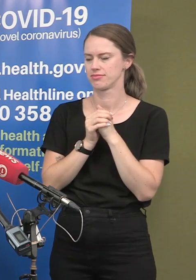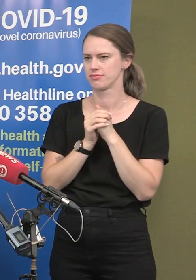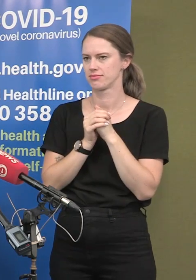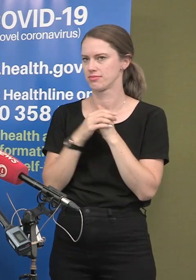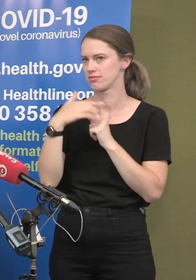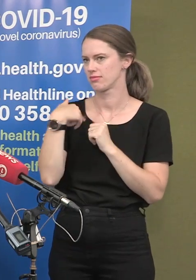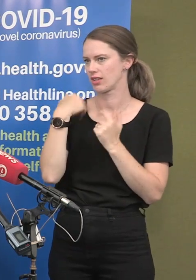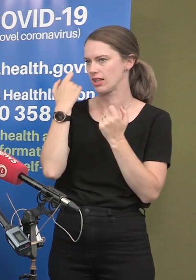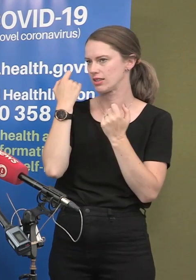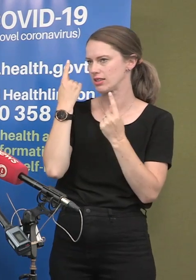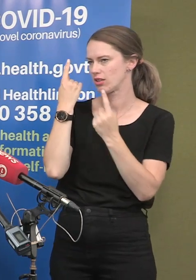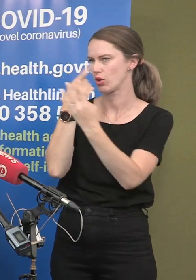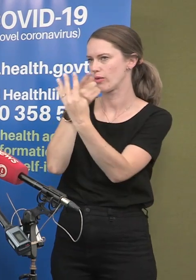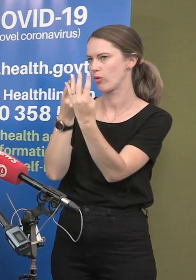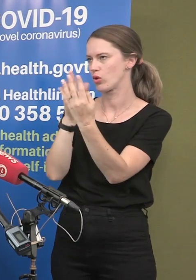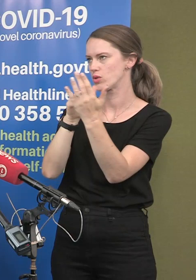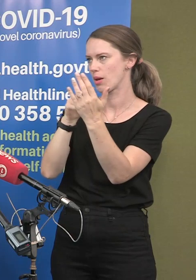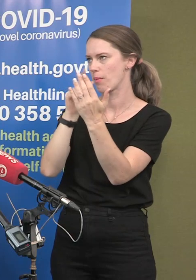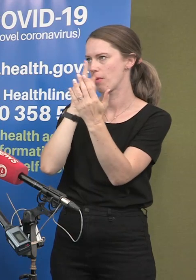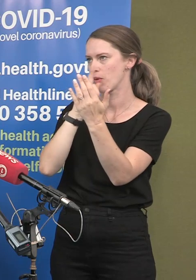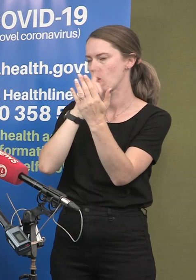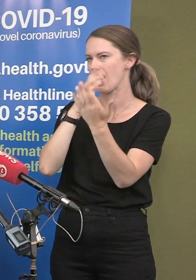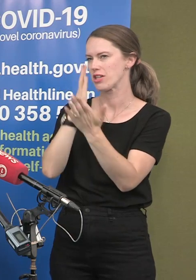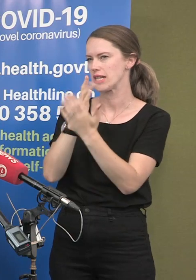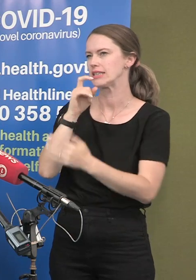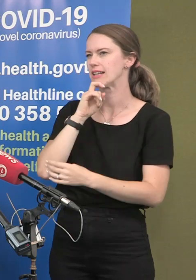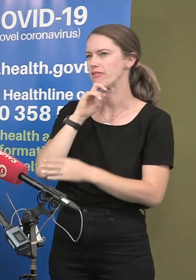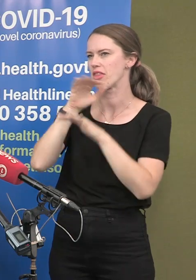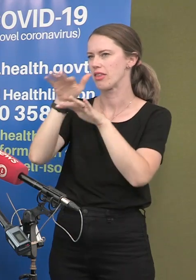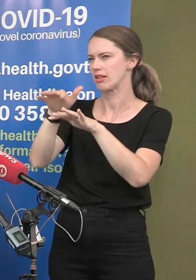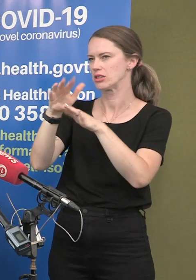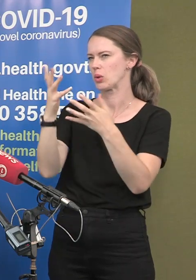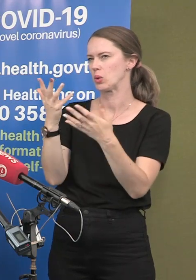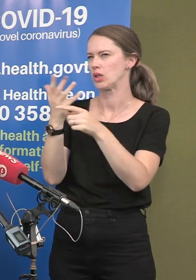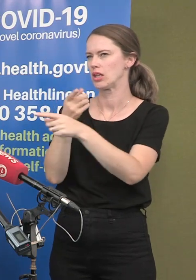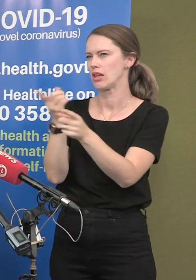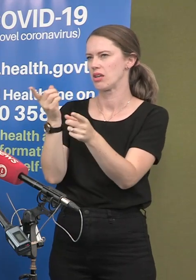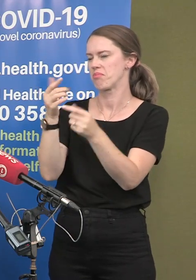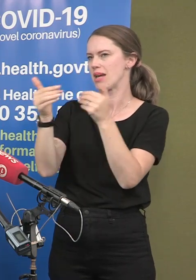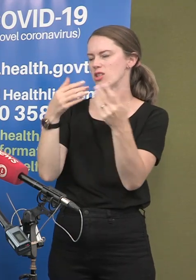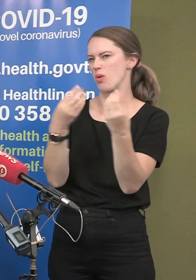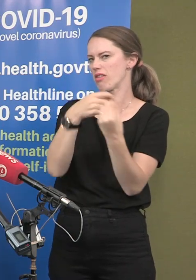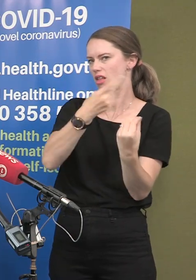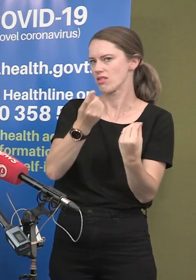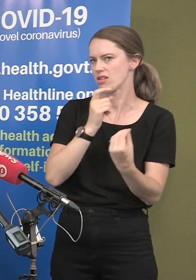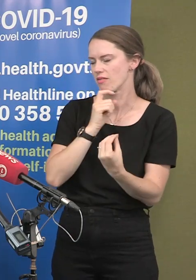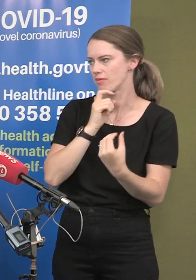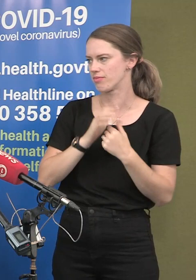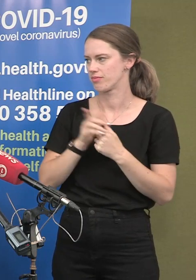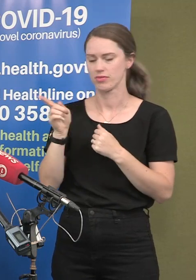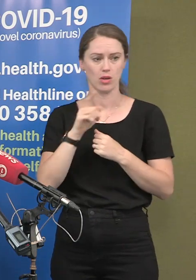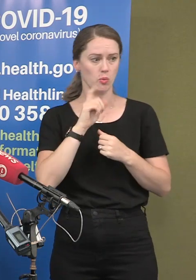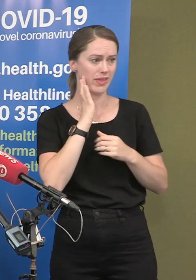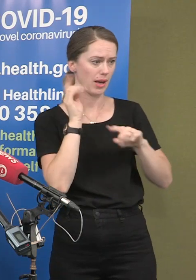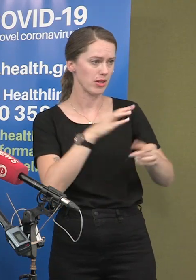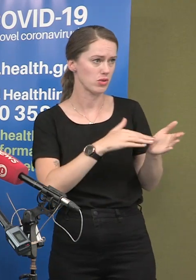further understanding is that those 4 New Zealanders are actually crew members, so they would be managed along with the other crew. They won't have to do anything